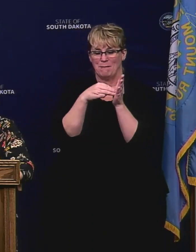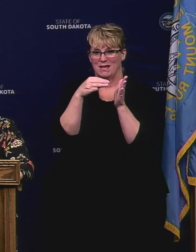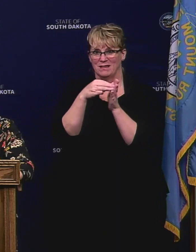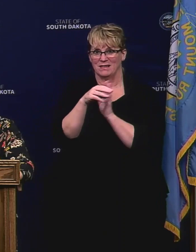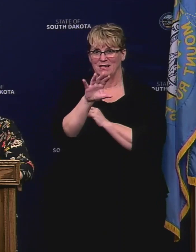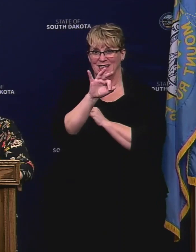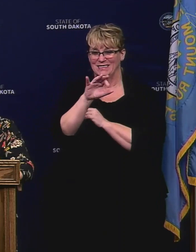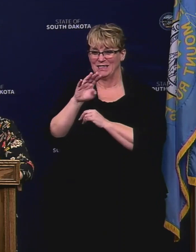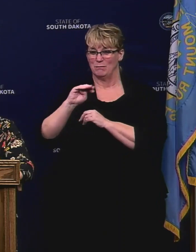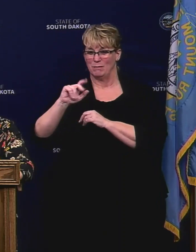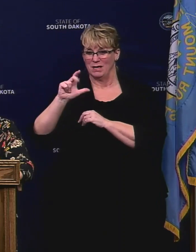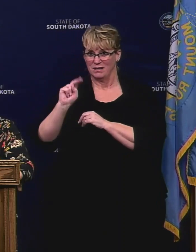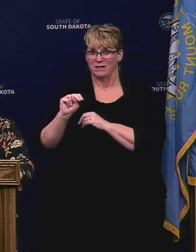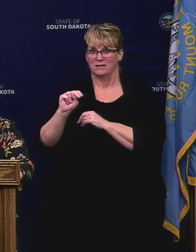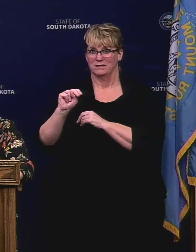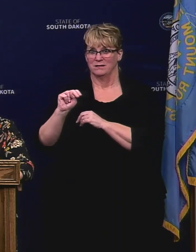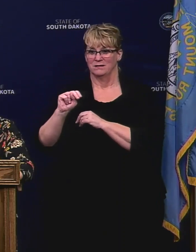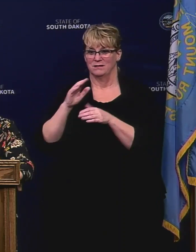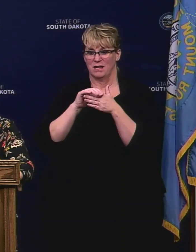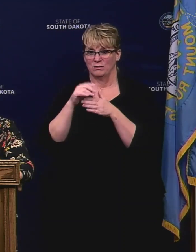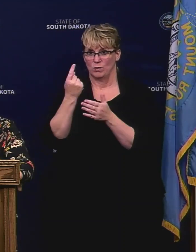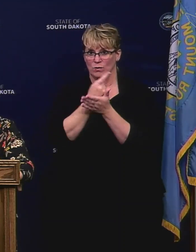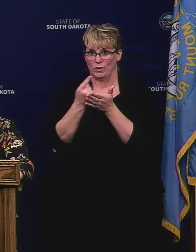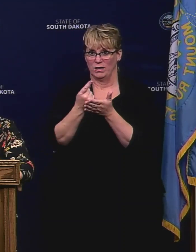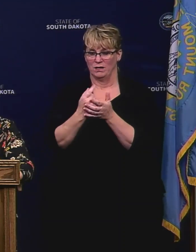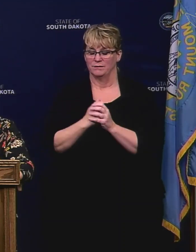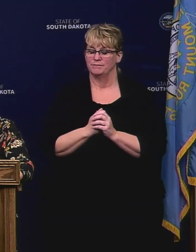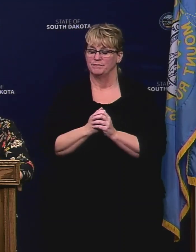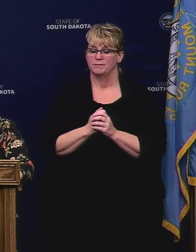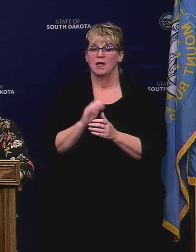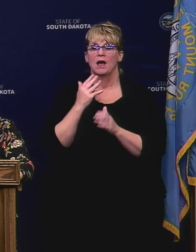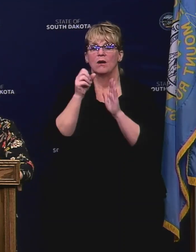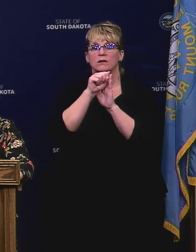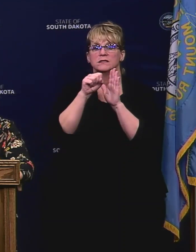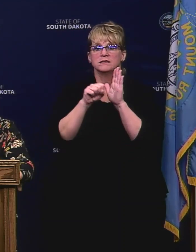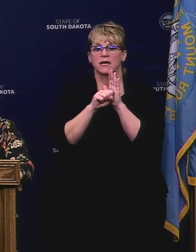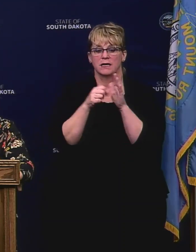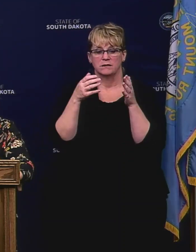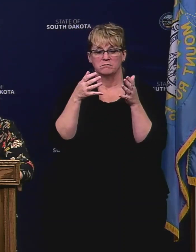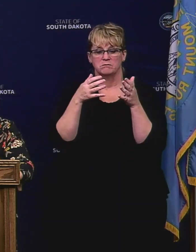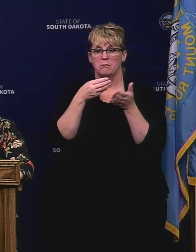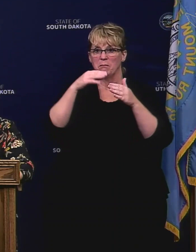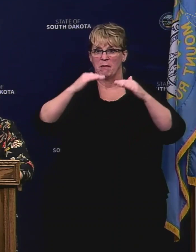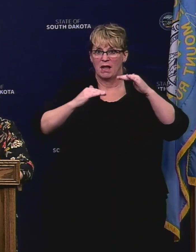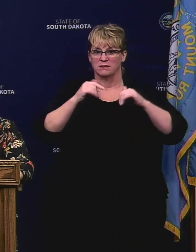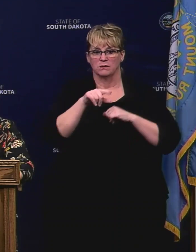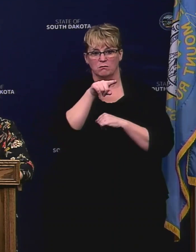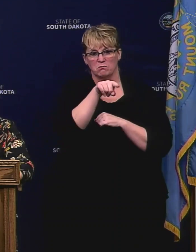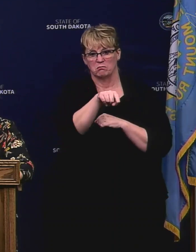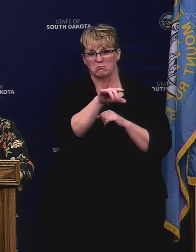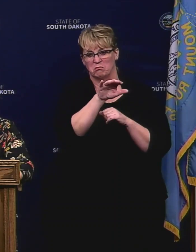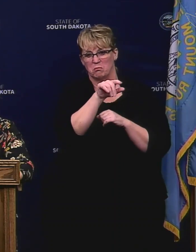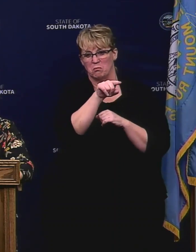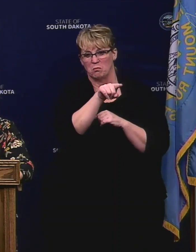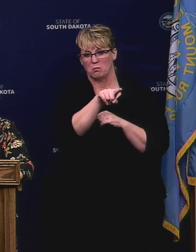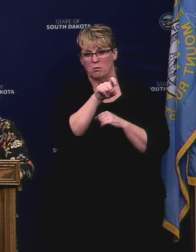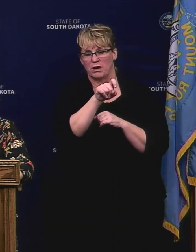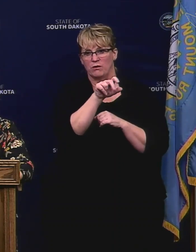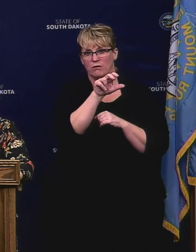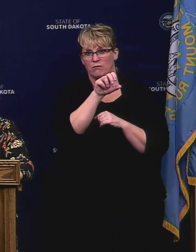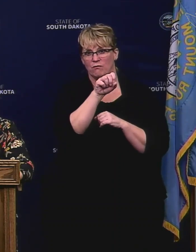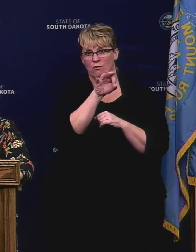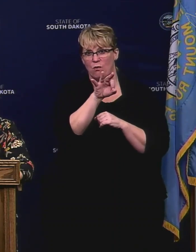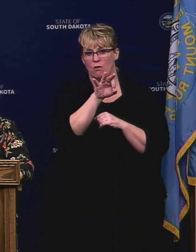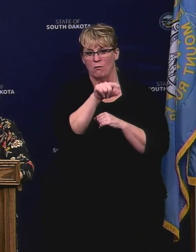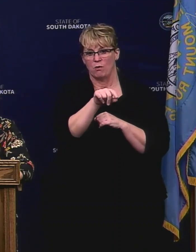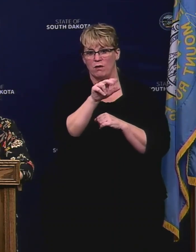put back in our economy in just 1 week. Our state trust fund balance remains at about $104.3 million on